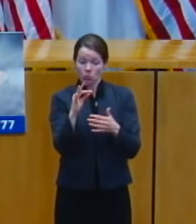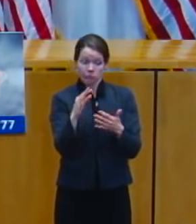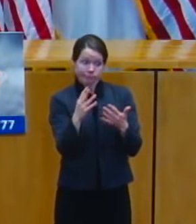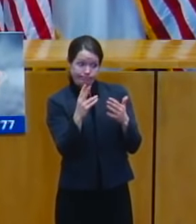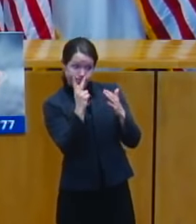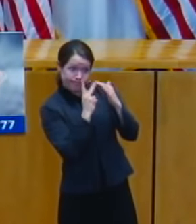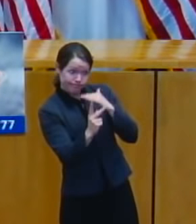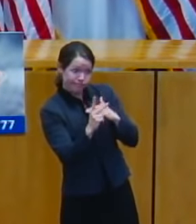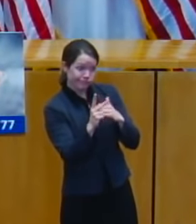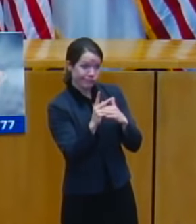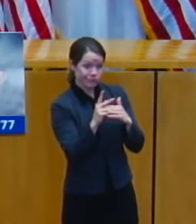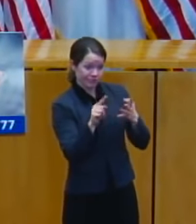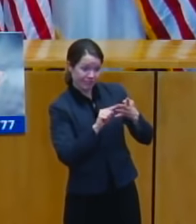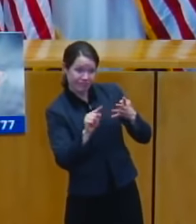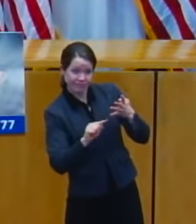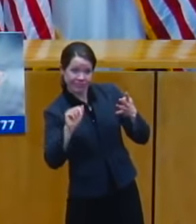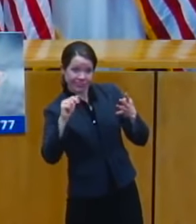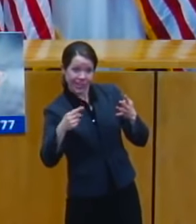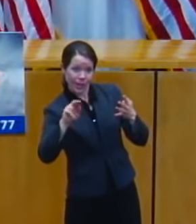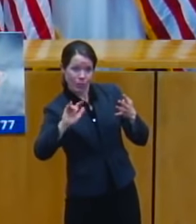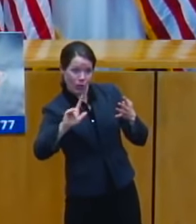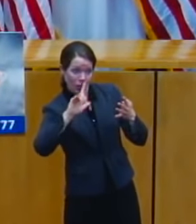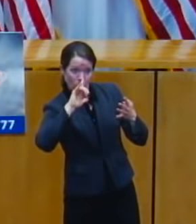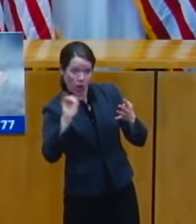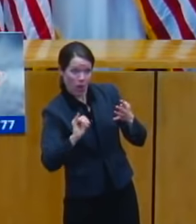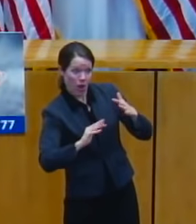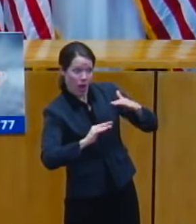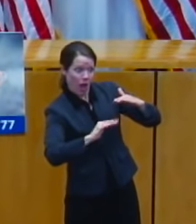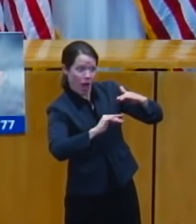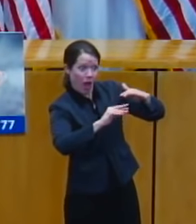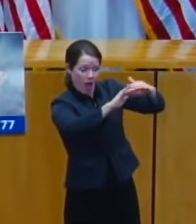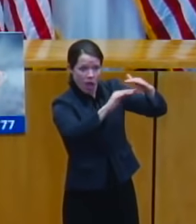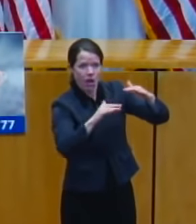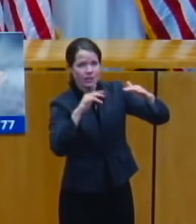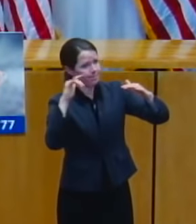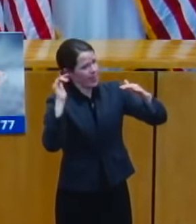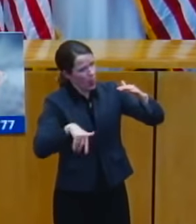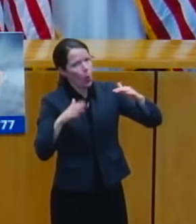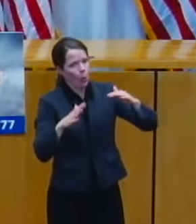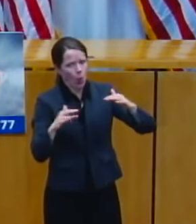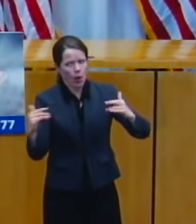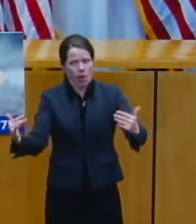Commonwealth of Mass and our healthcare community are going to be dealing with it.